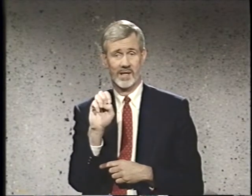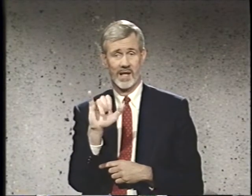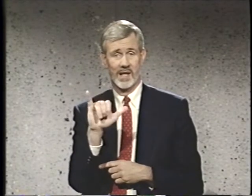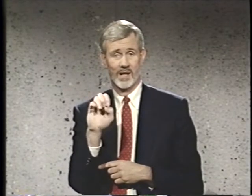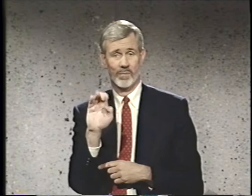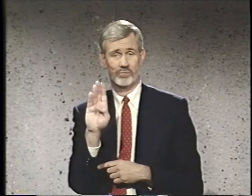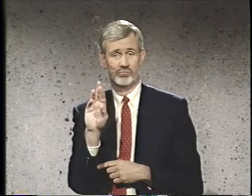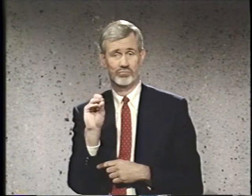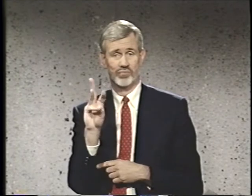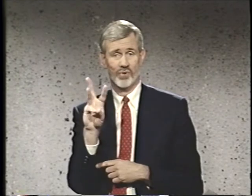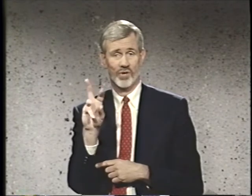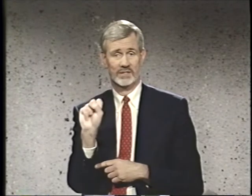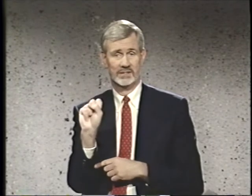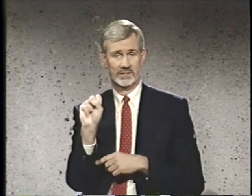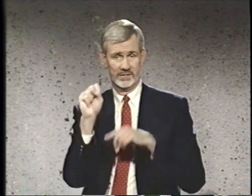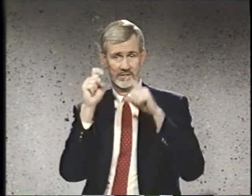Raised eyebrows.